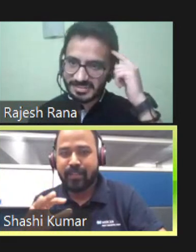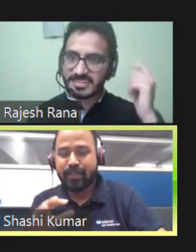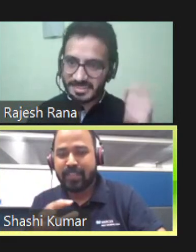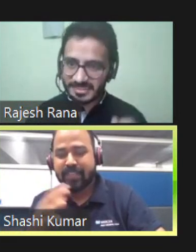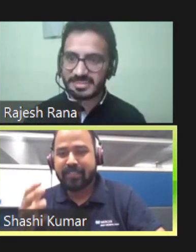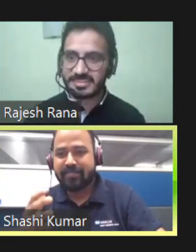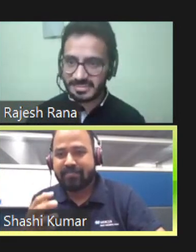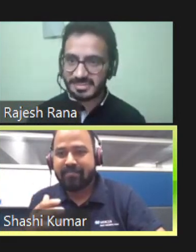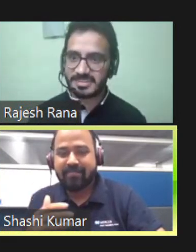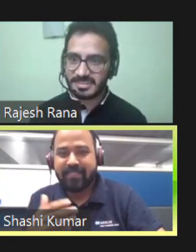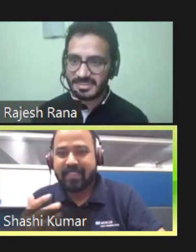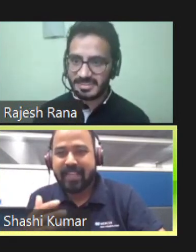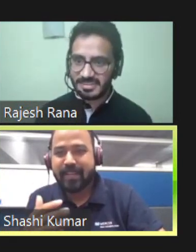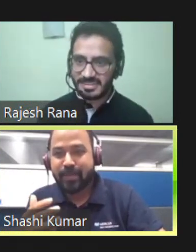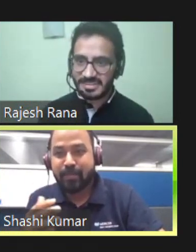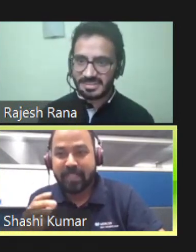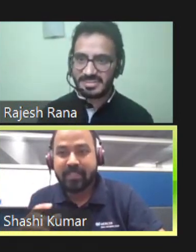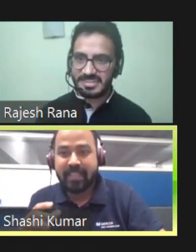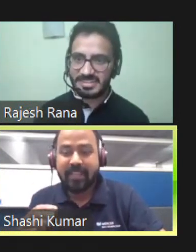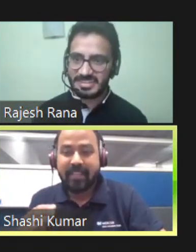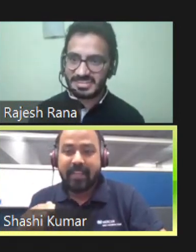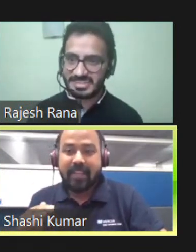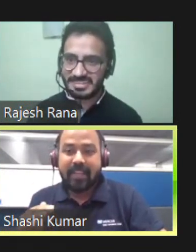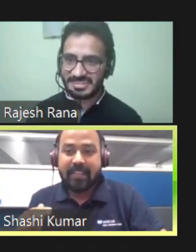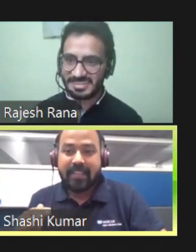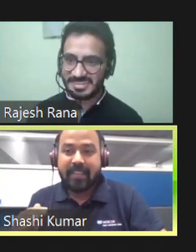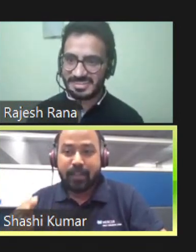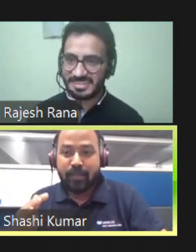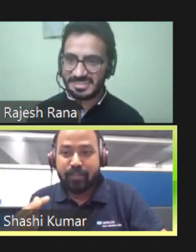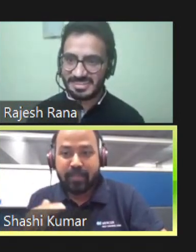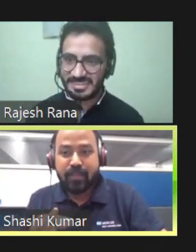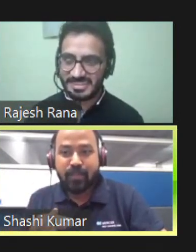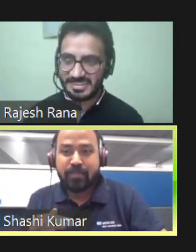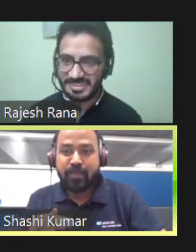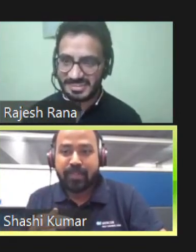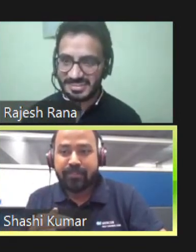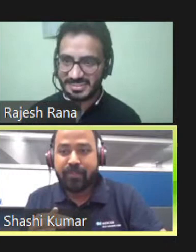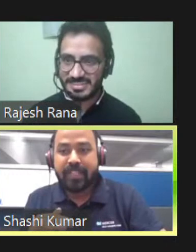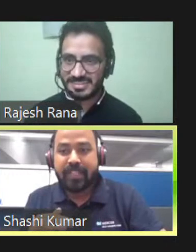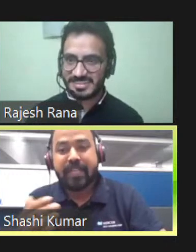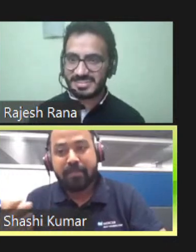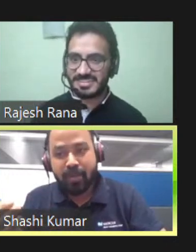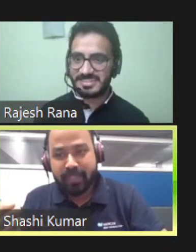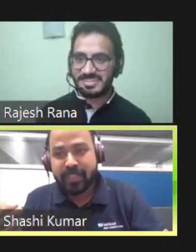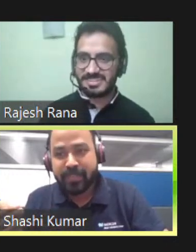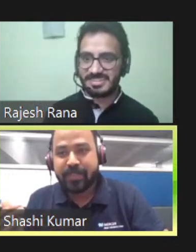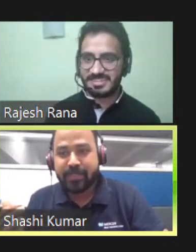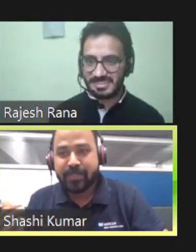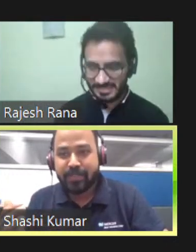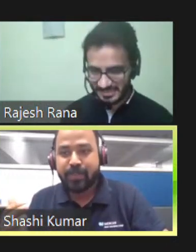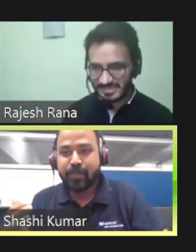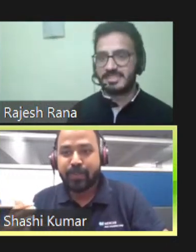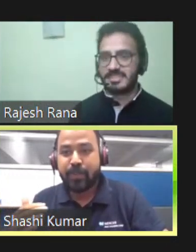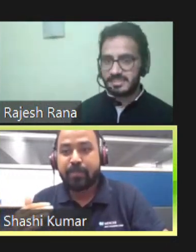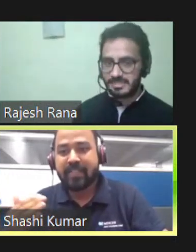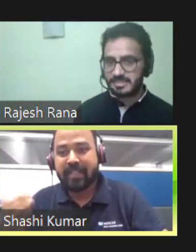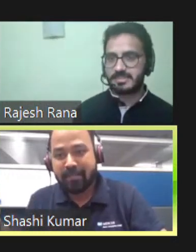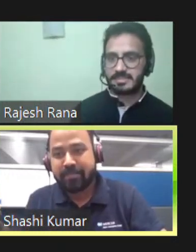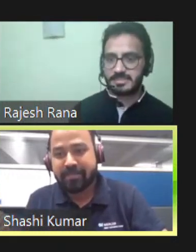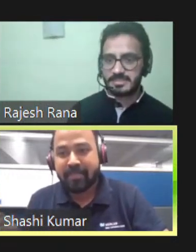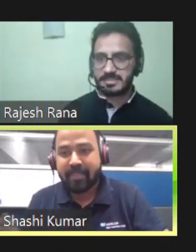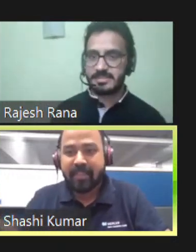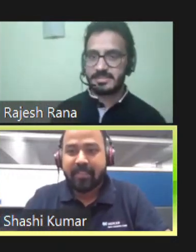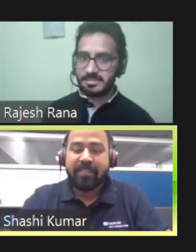that so it feels like cool, but still from the inclusive point of view, it's really important to bridge the